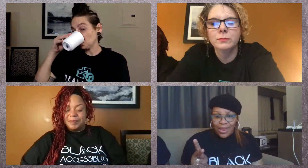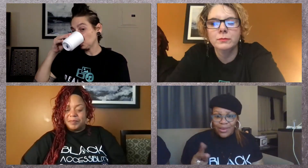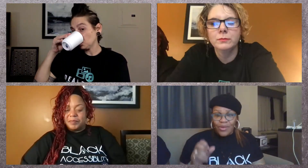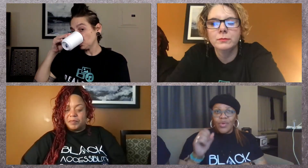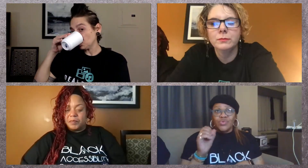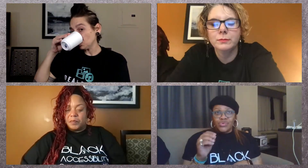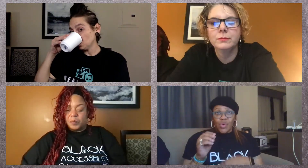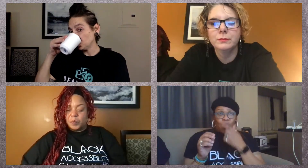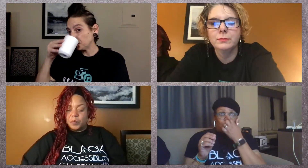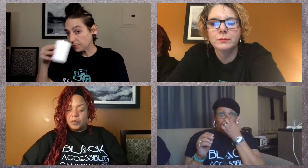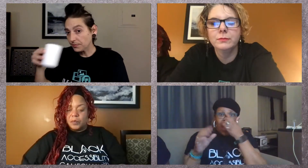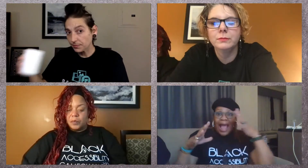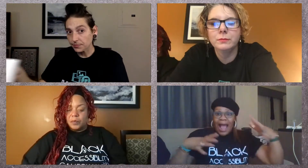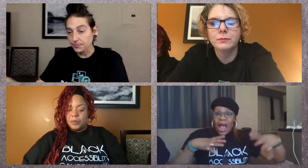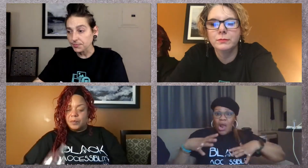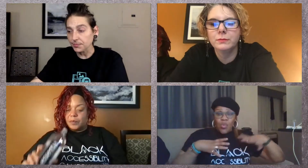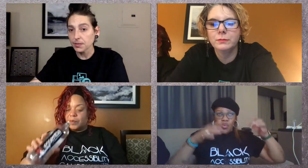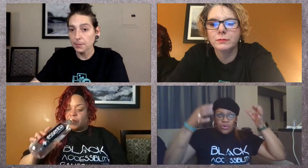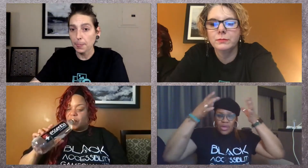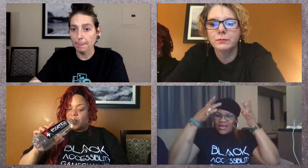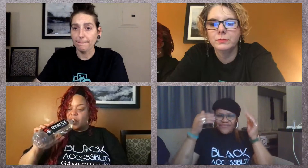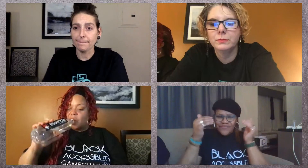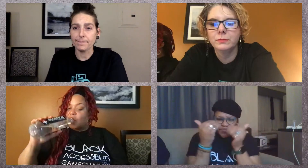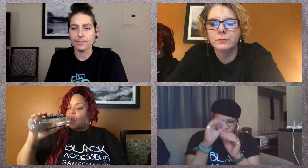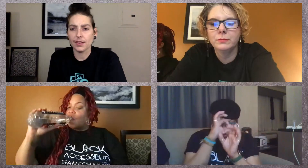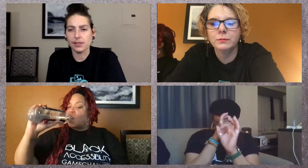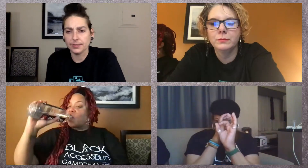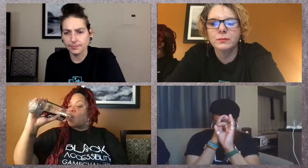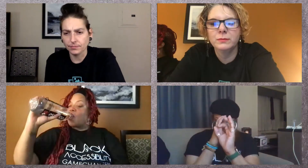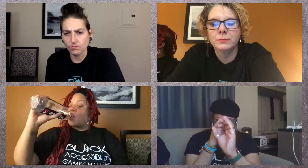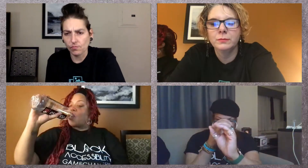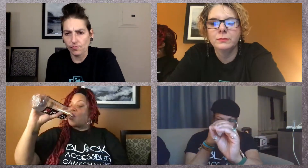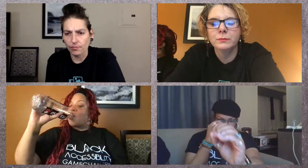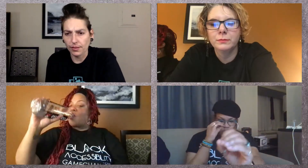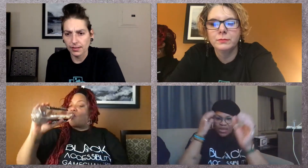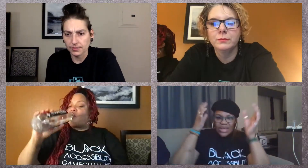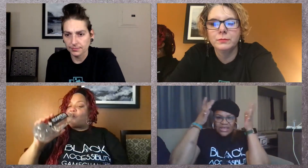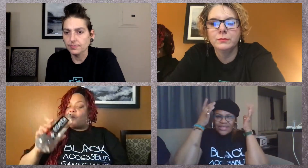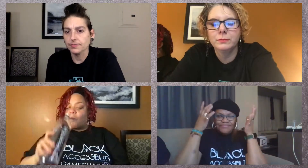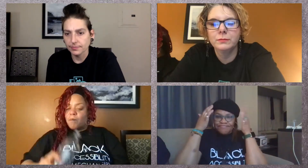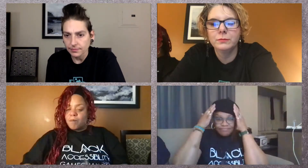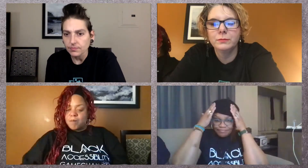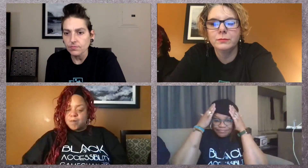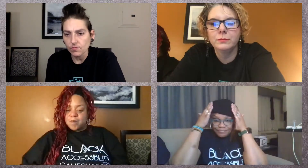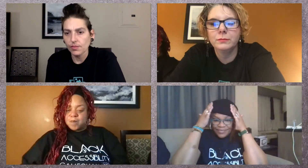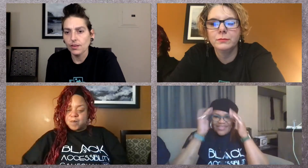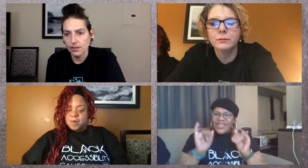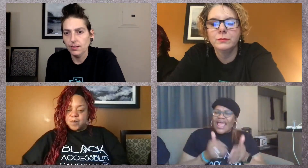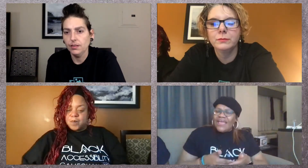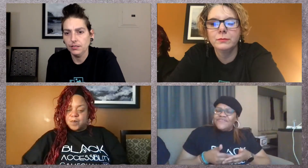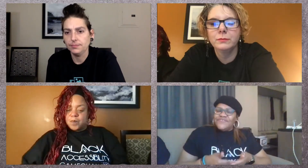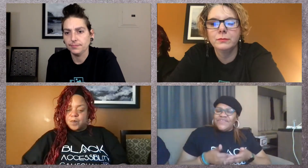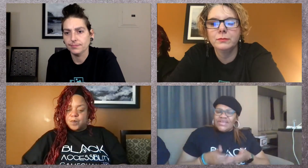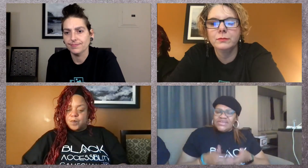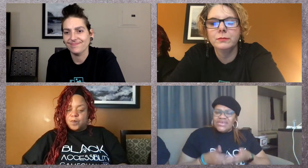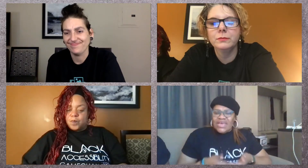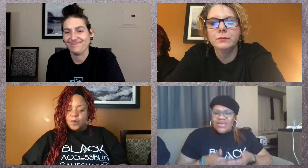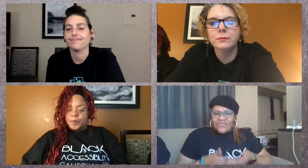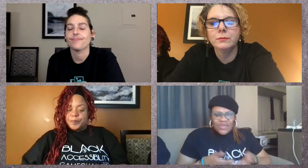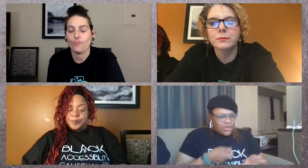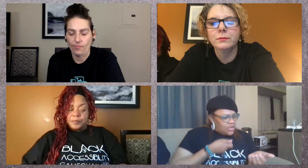That's not my experience, okay? So Hollywood has a very small lens.